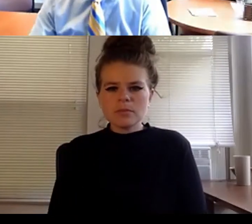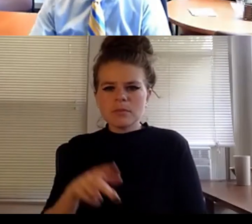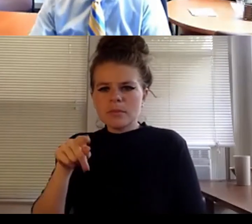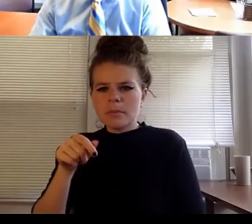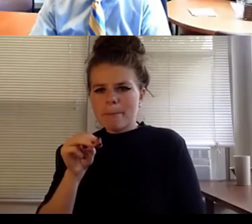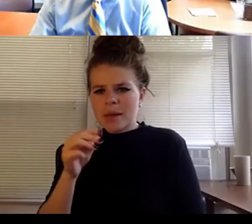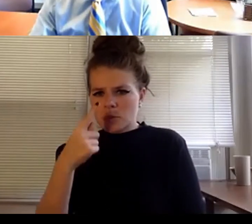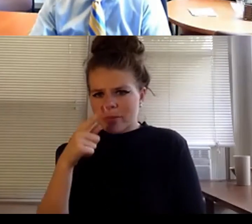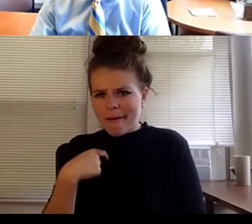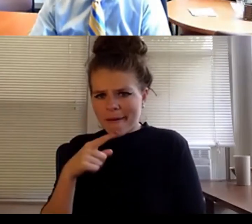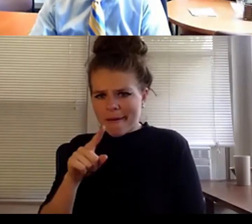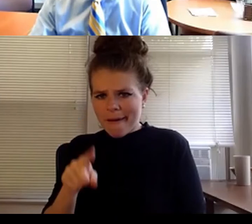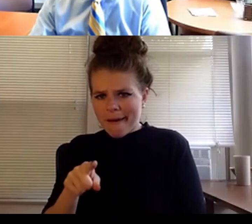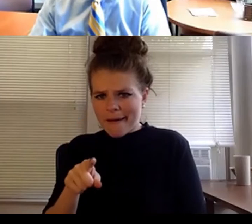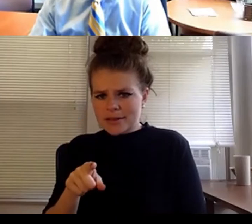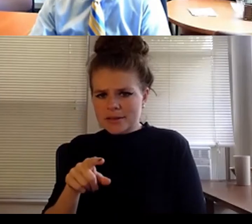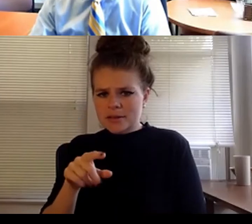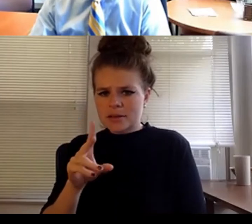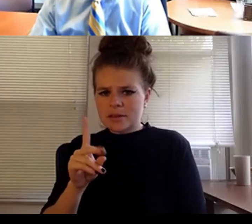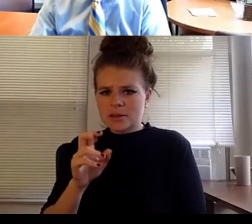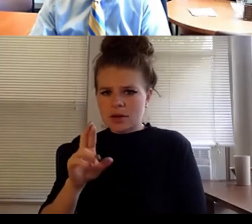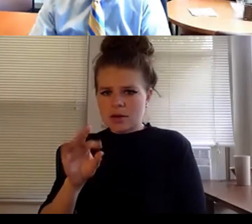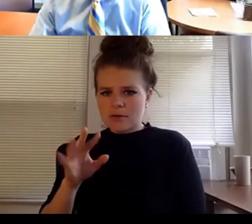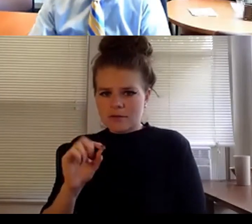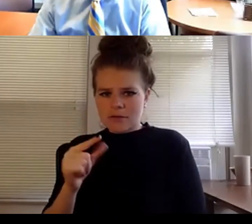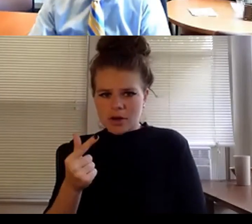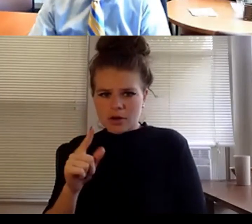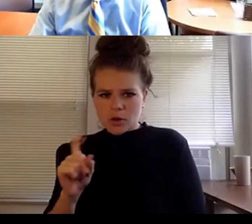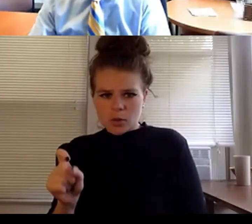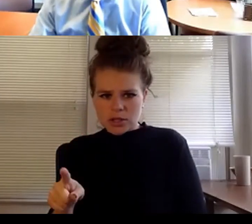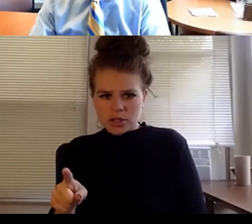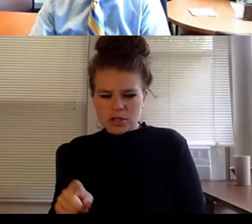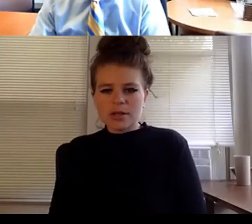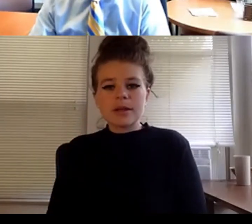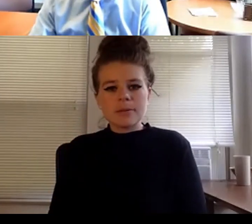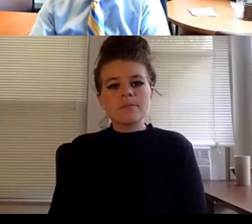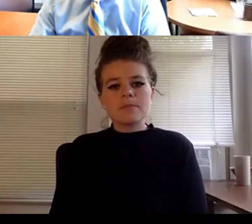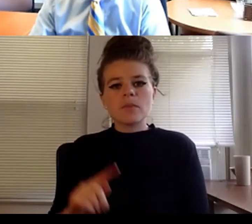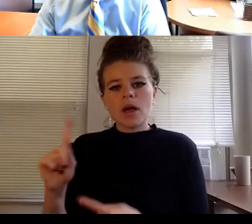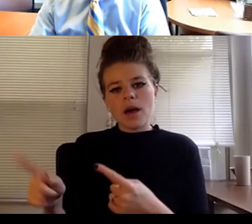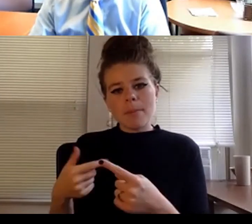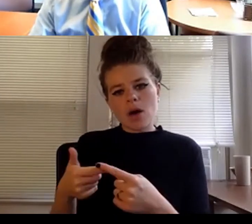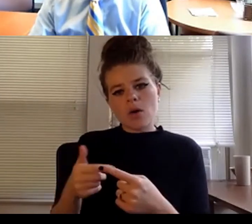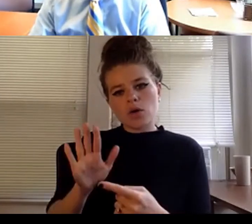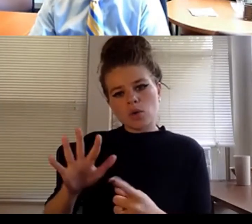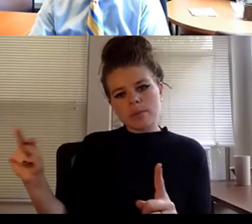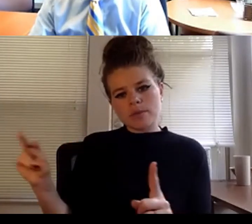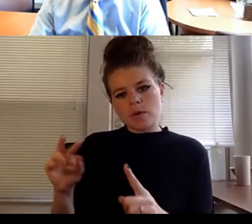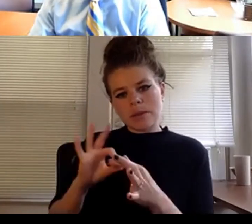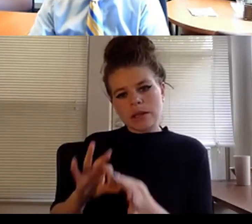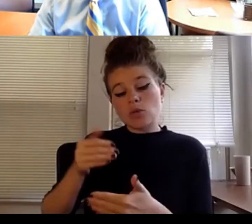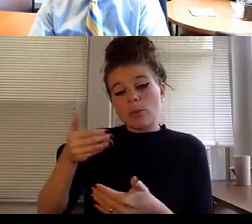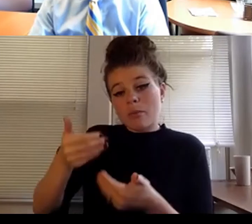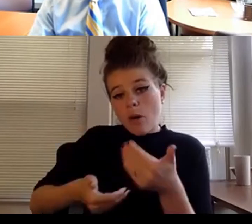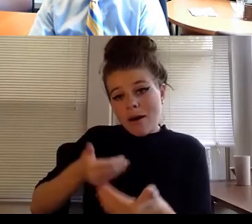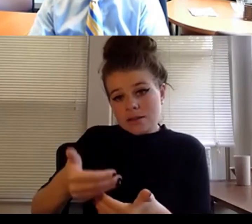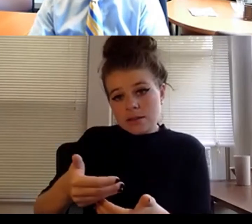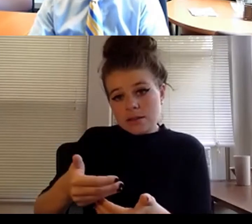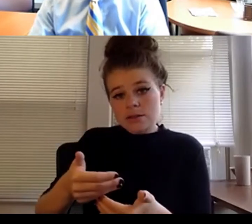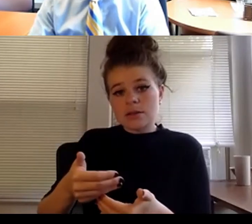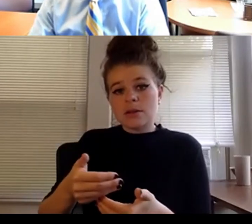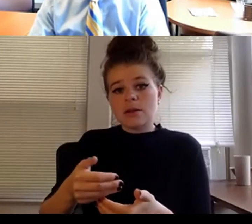ask a question of Dr. Fung, just from a process perspective around the